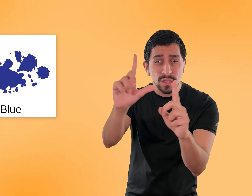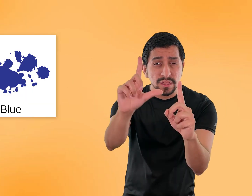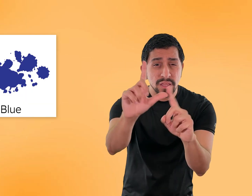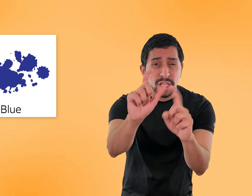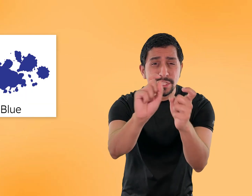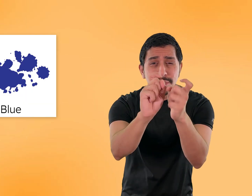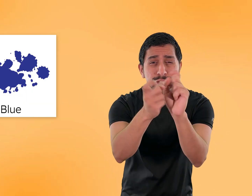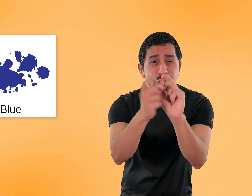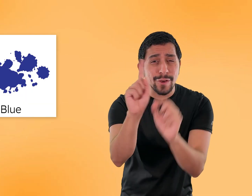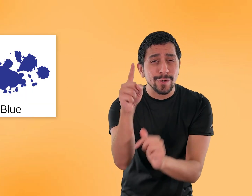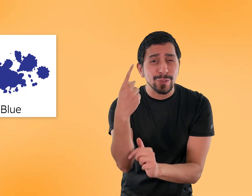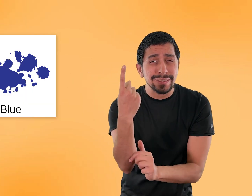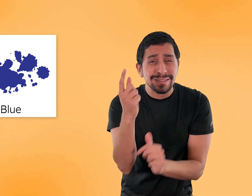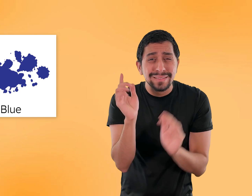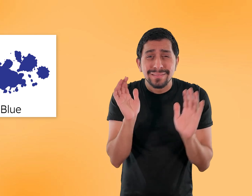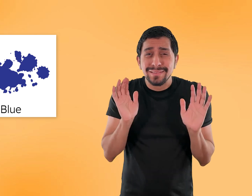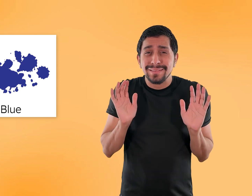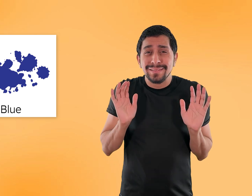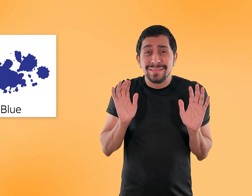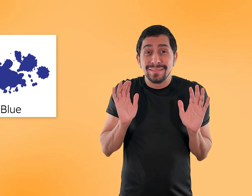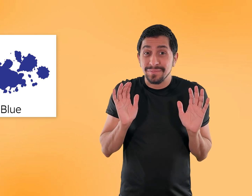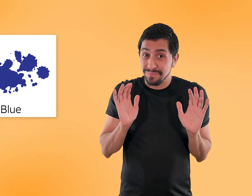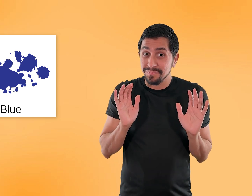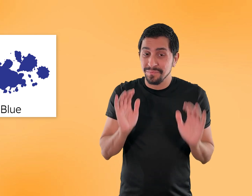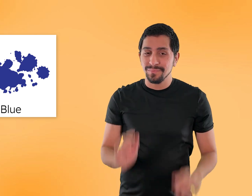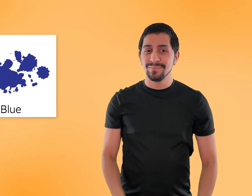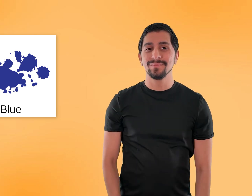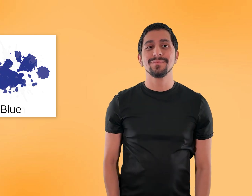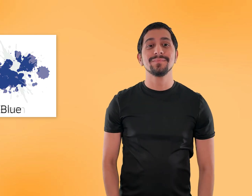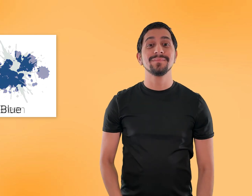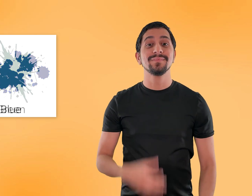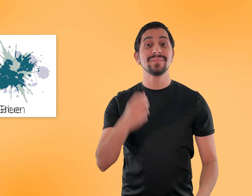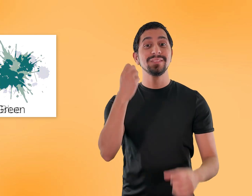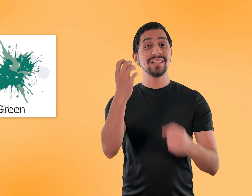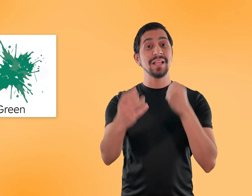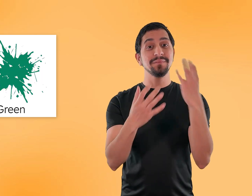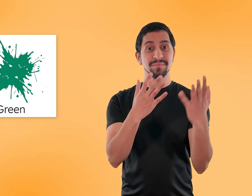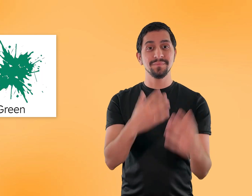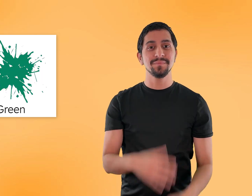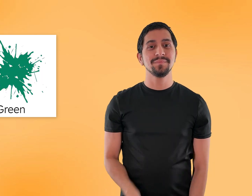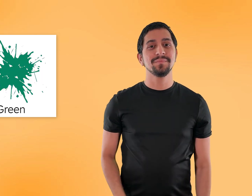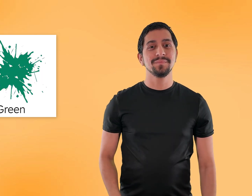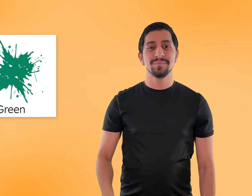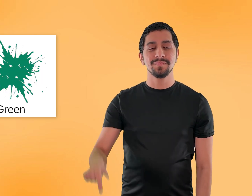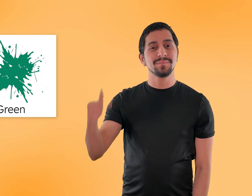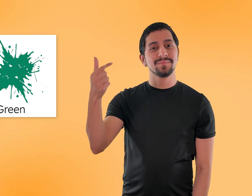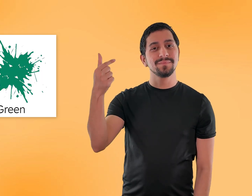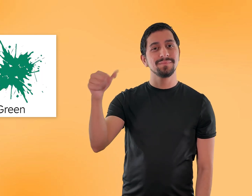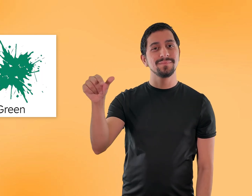only change the letter used. To sign